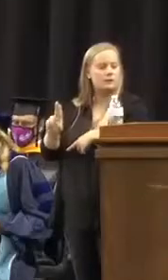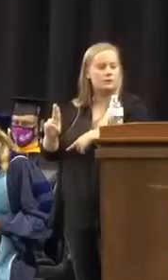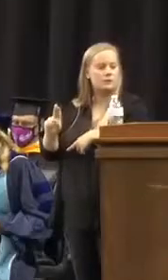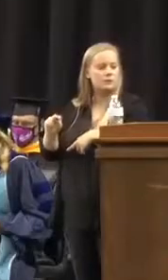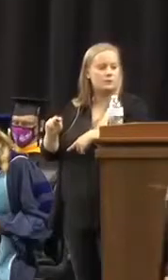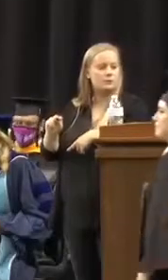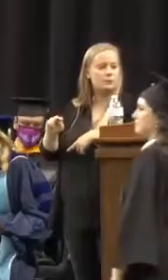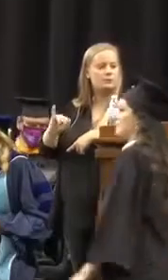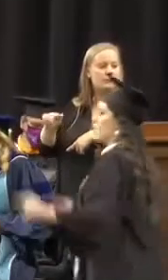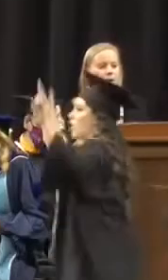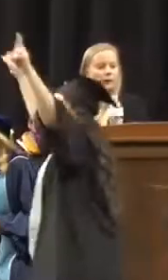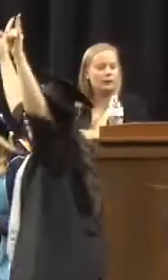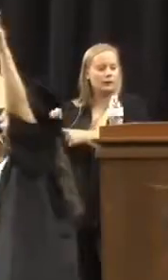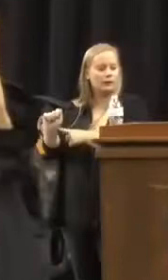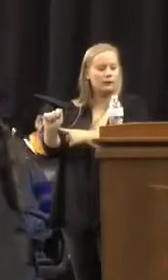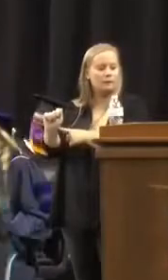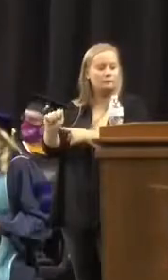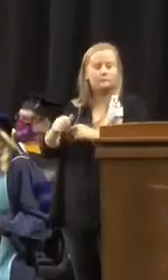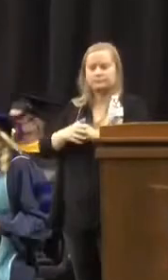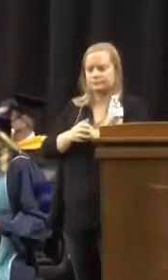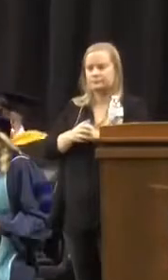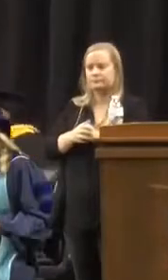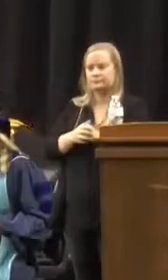Anastasia Romanita Zuniga.